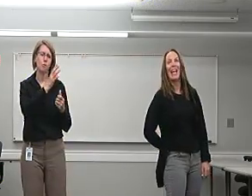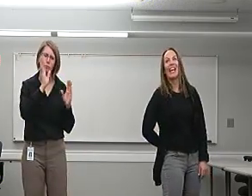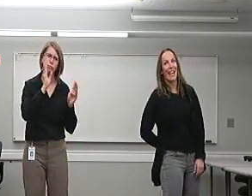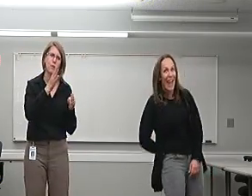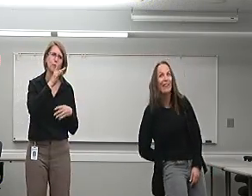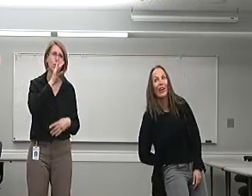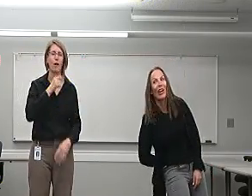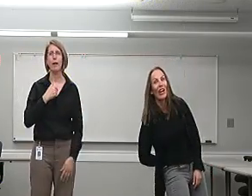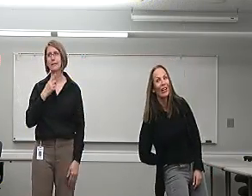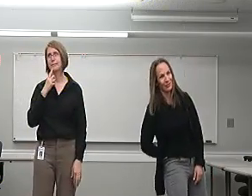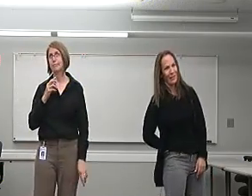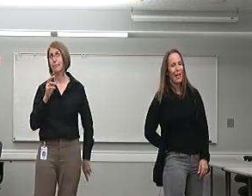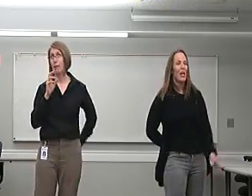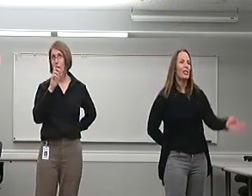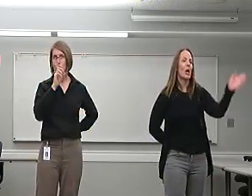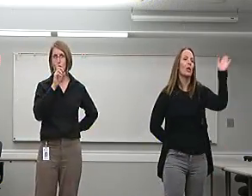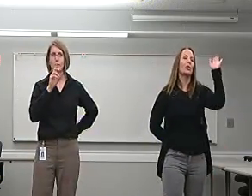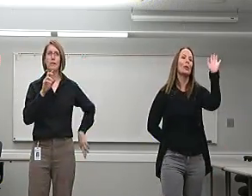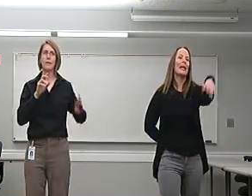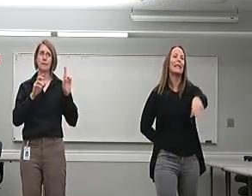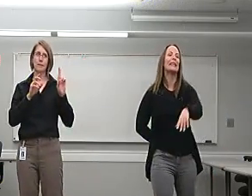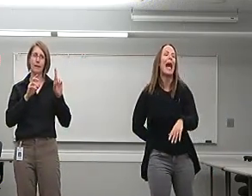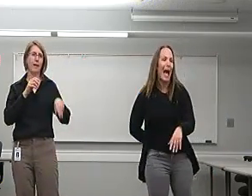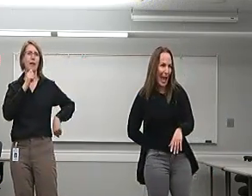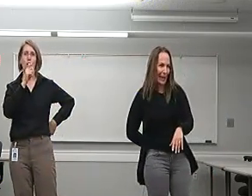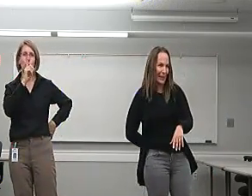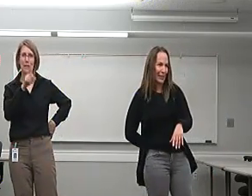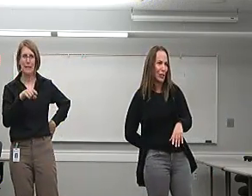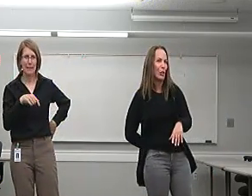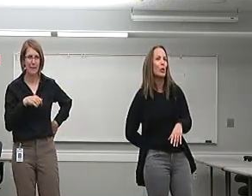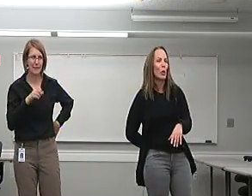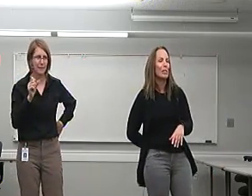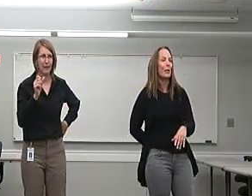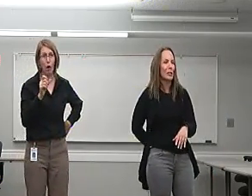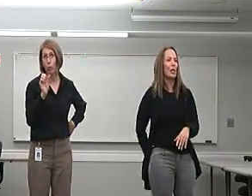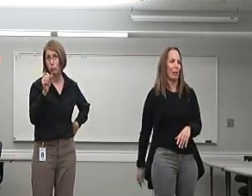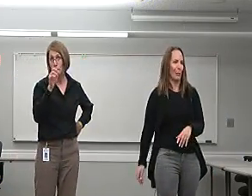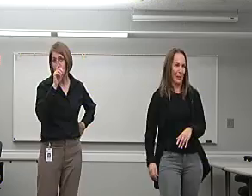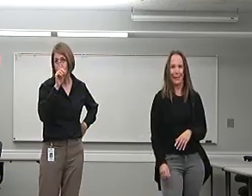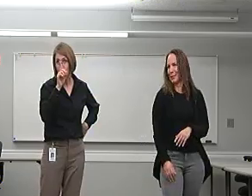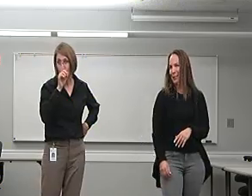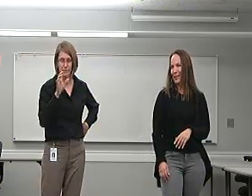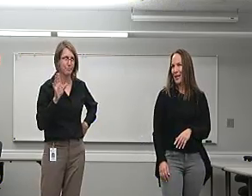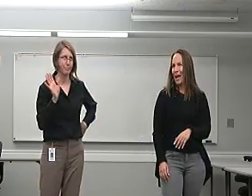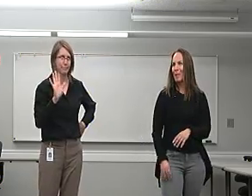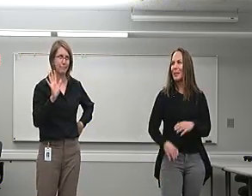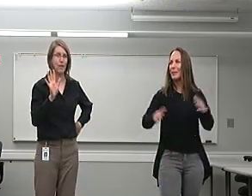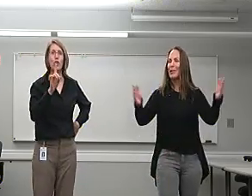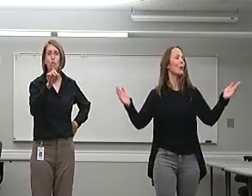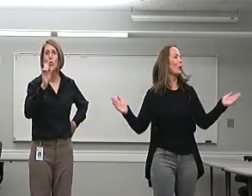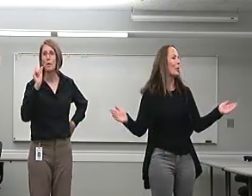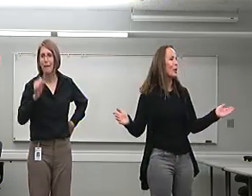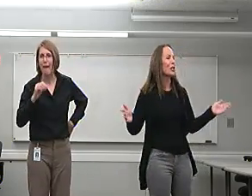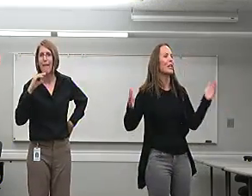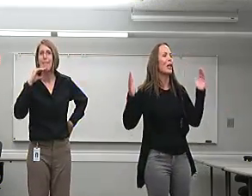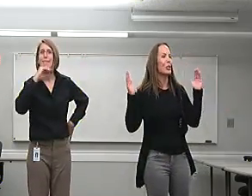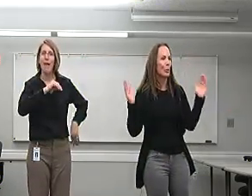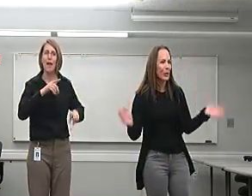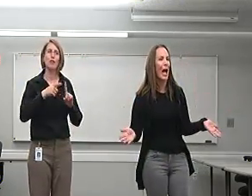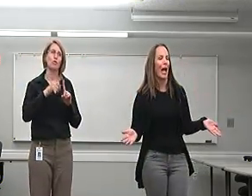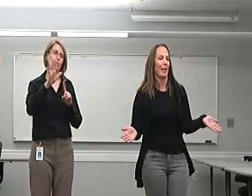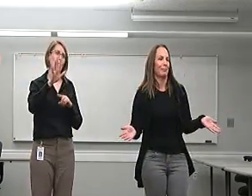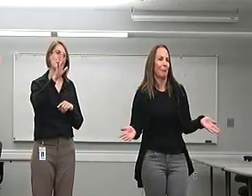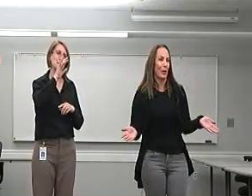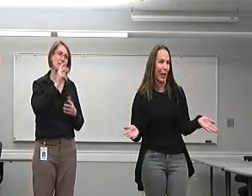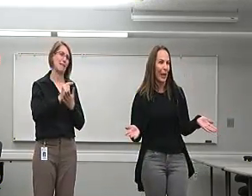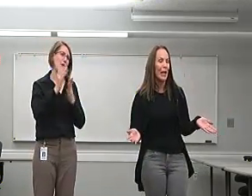Never. So you can lie to your speech therapists. I'm giving you permission to lie, okay?